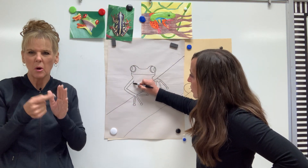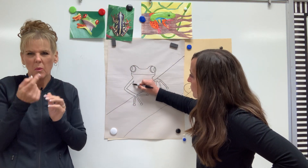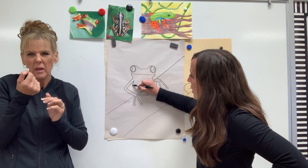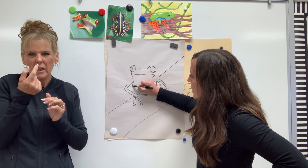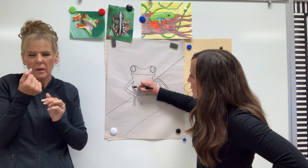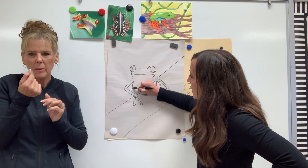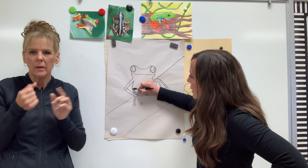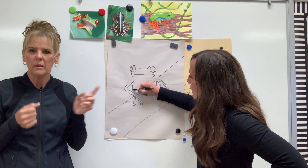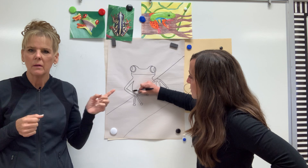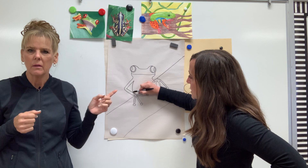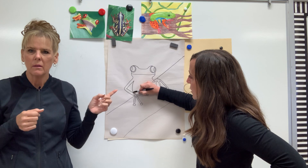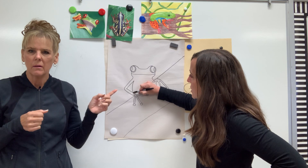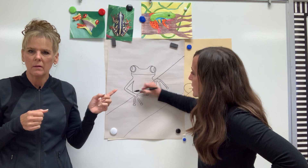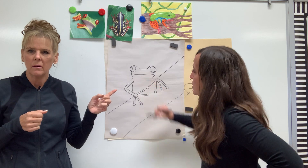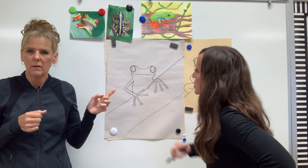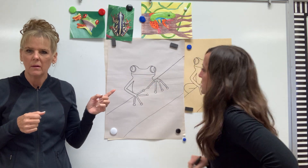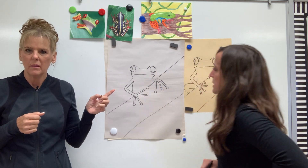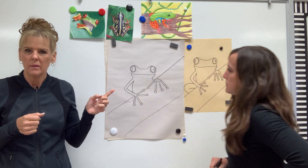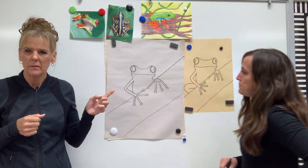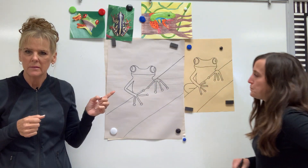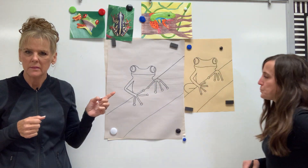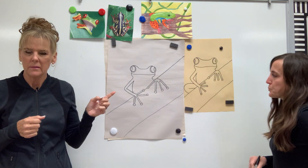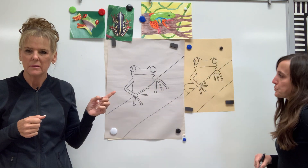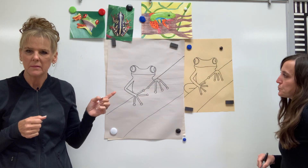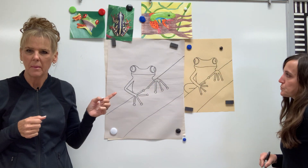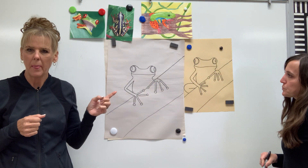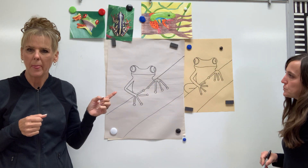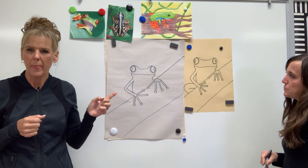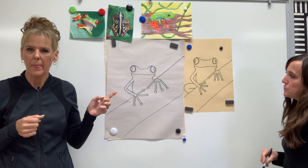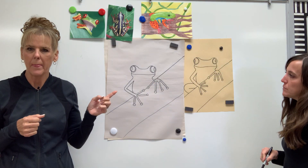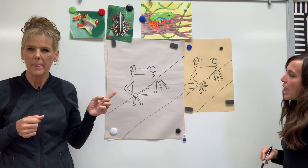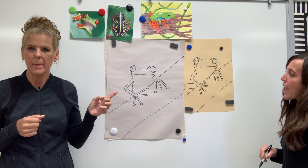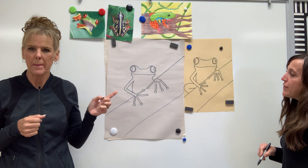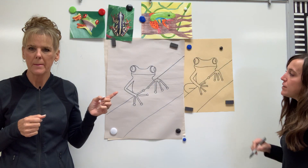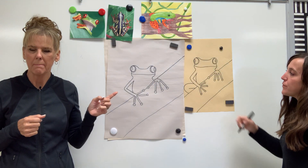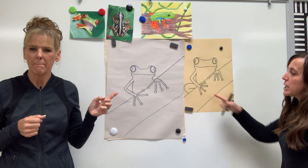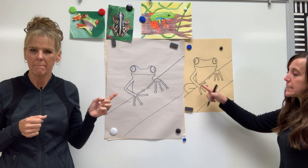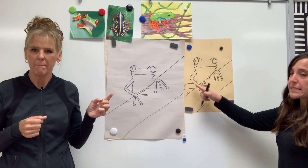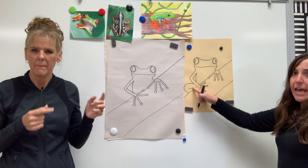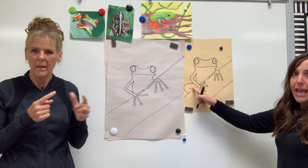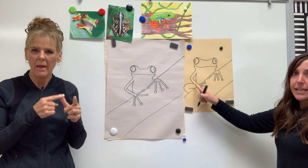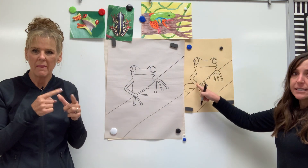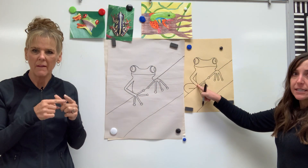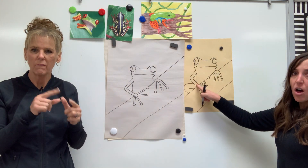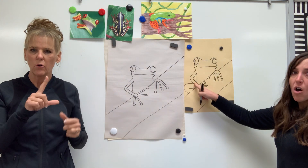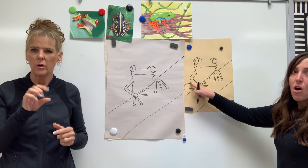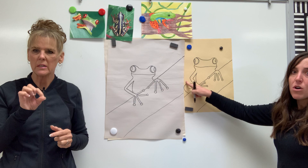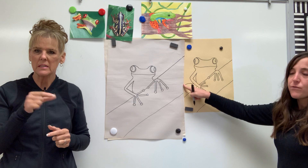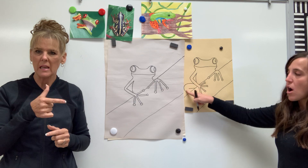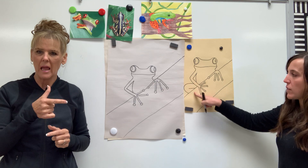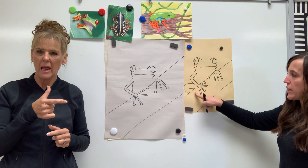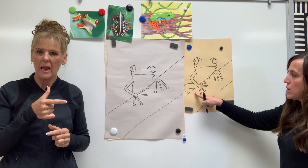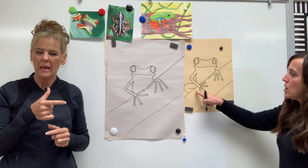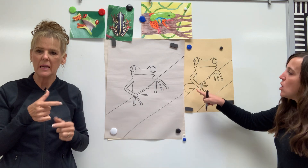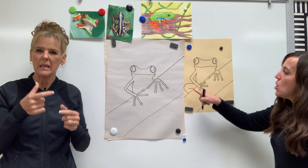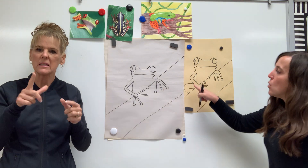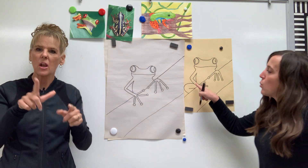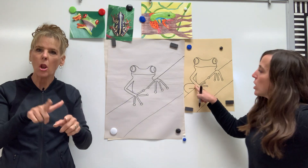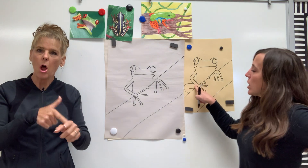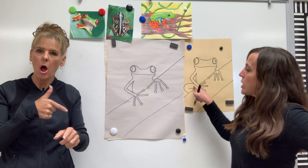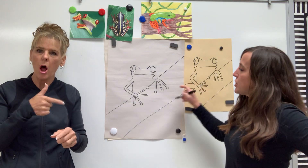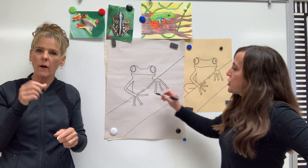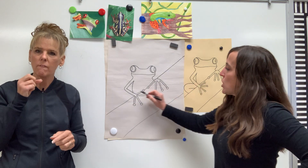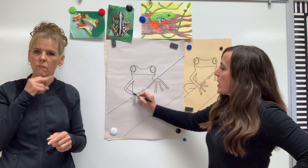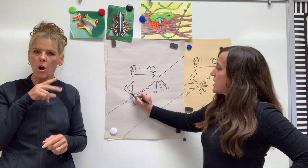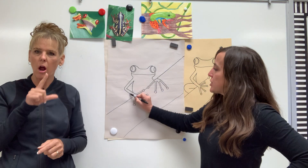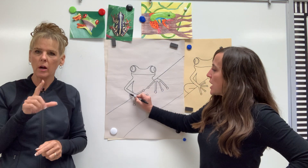bit of a curve line that comes down and touches. And then for his leg, his long frog leg,